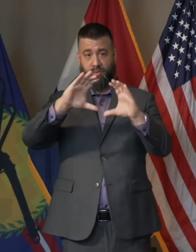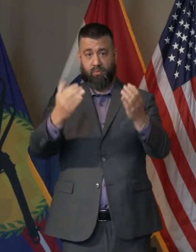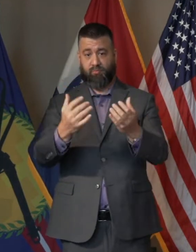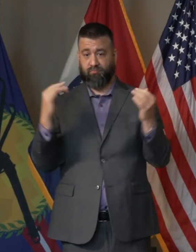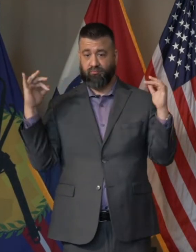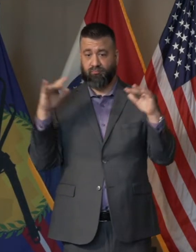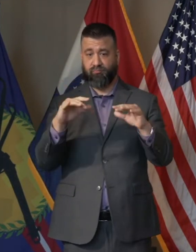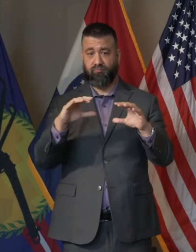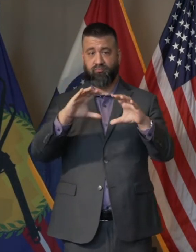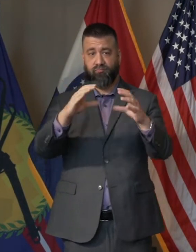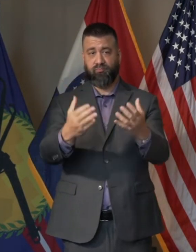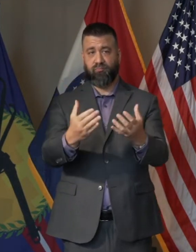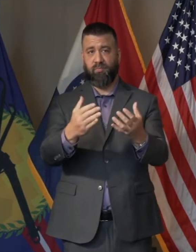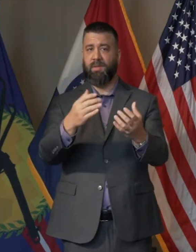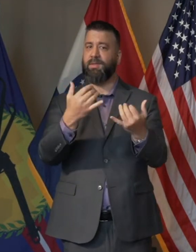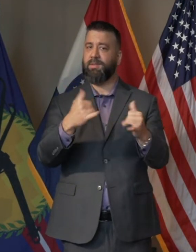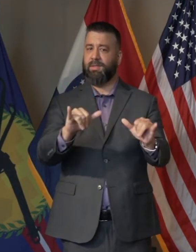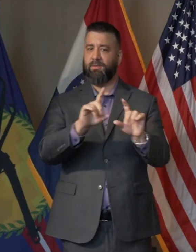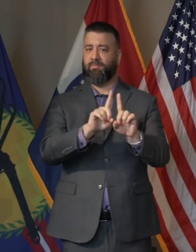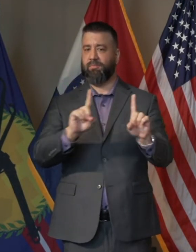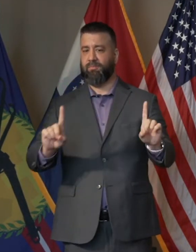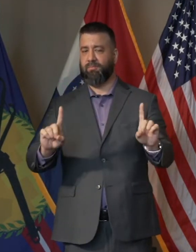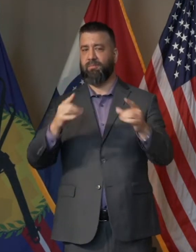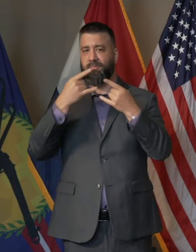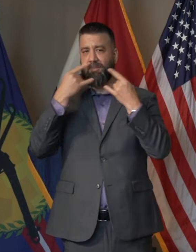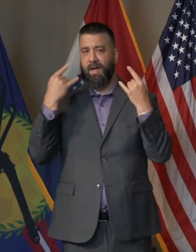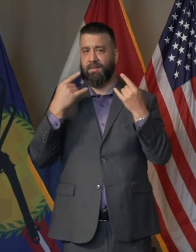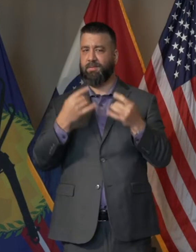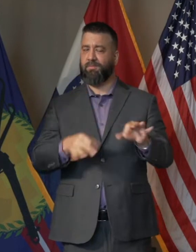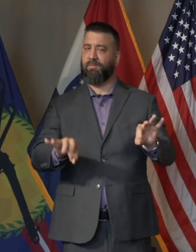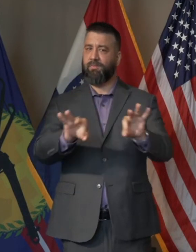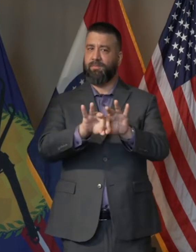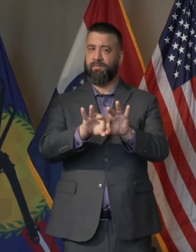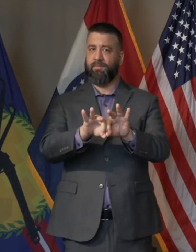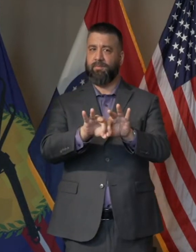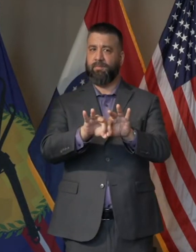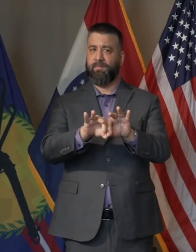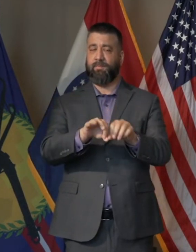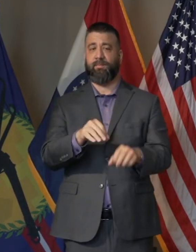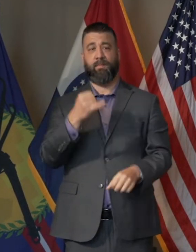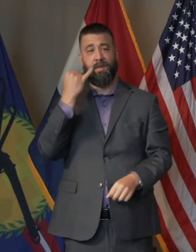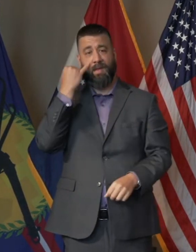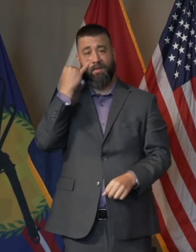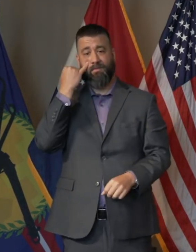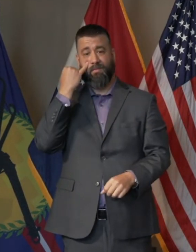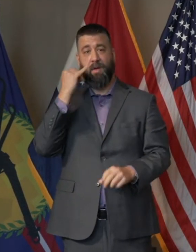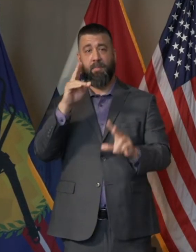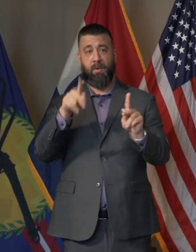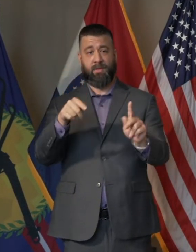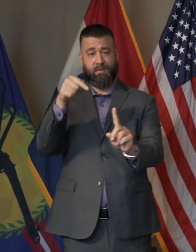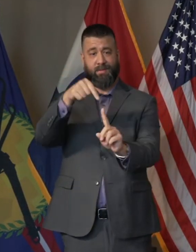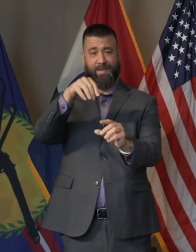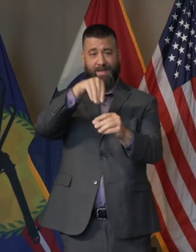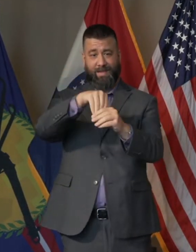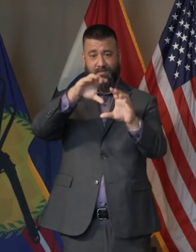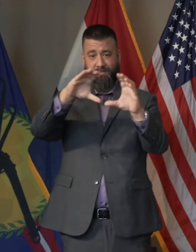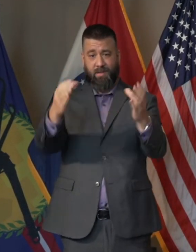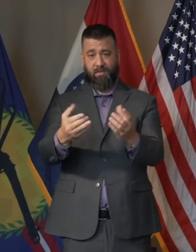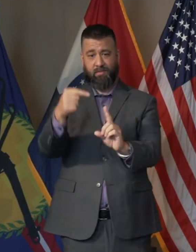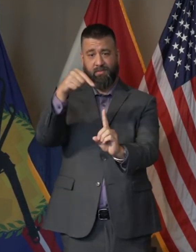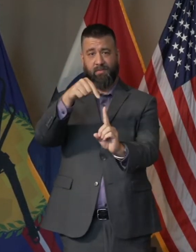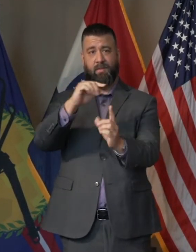and other protections and precautions to prevent the spread of the virus. If a family member or person in the bubble becomes sick, then